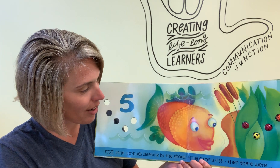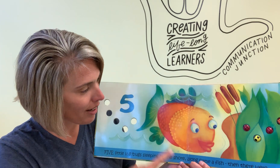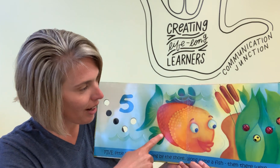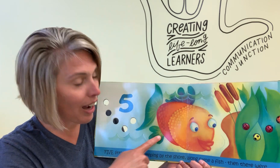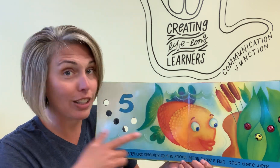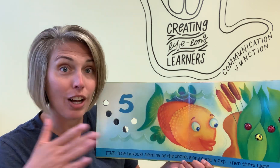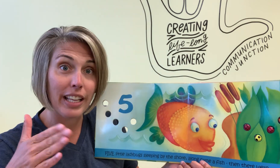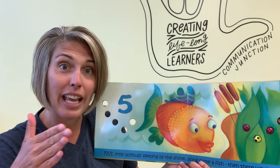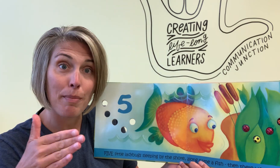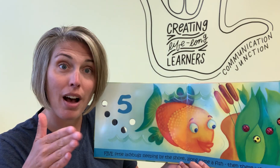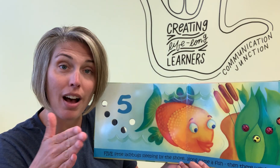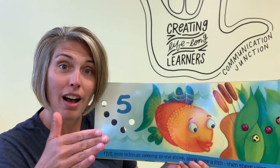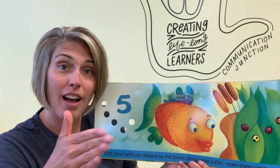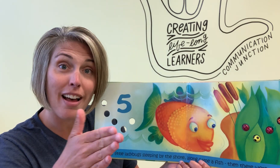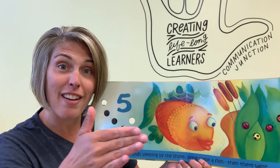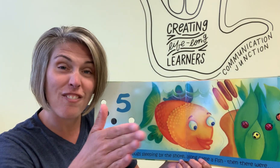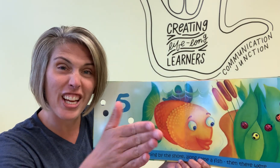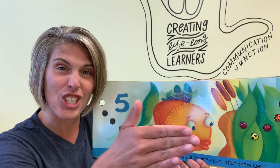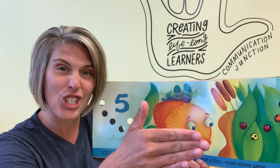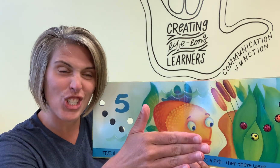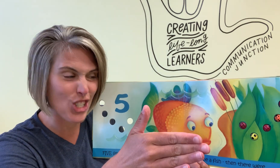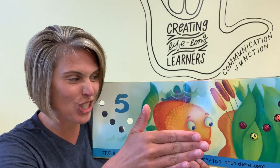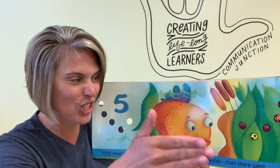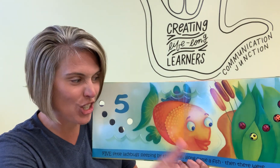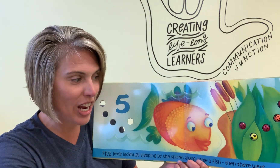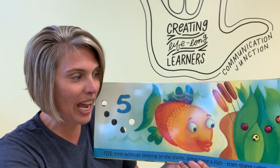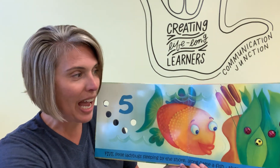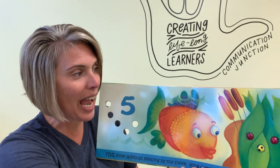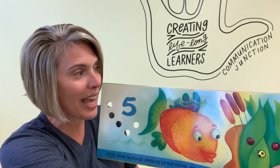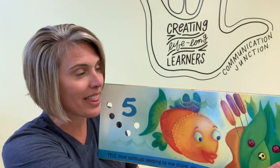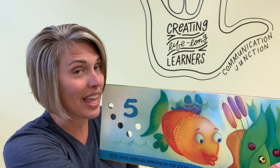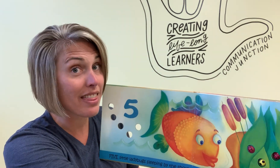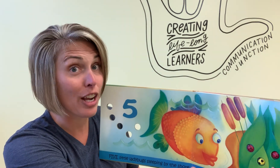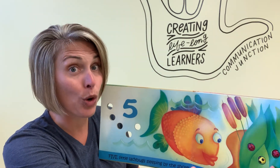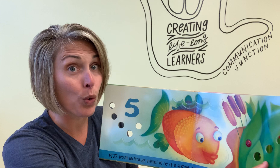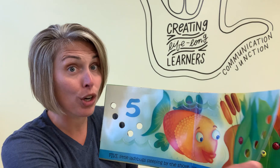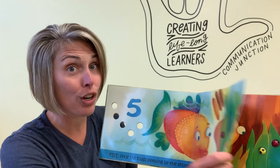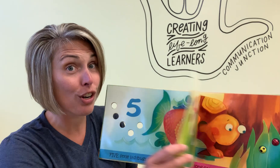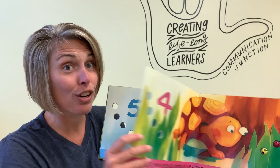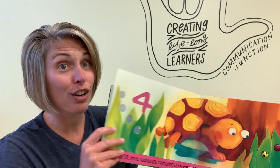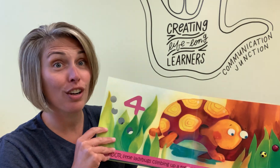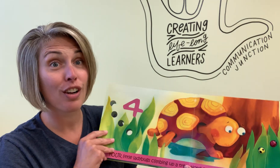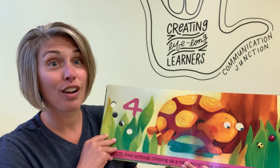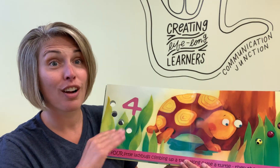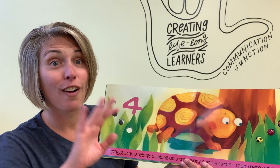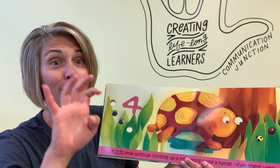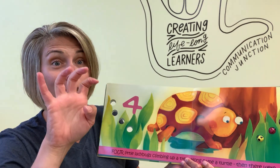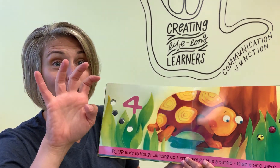shore. Along came a fish. And then there were